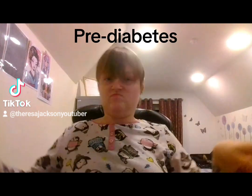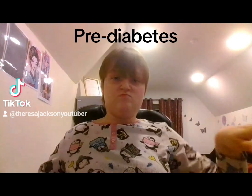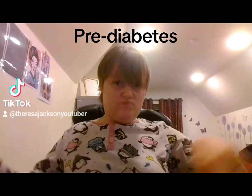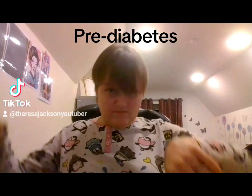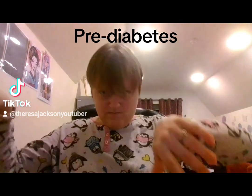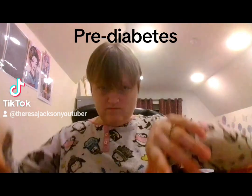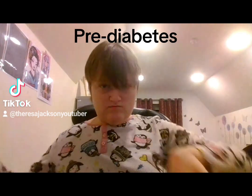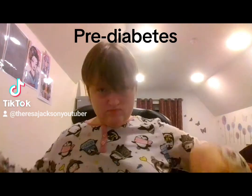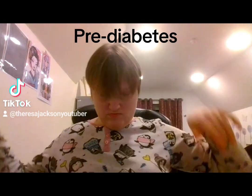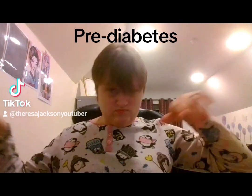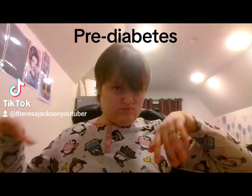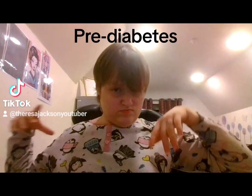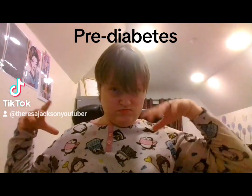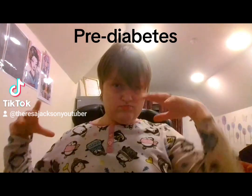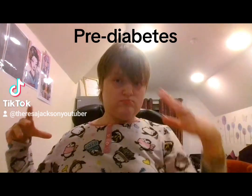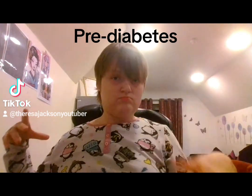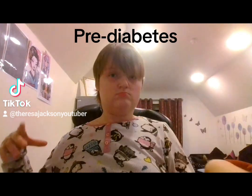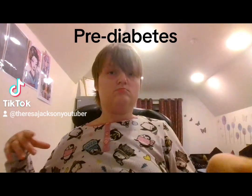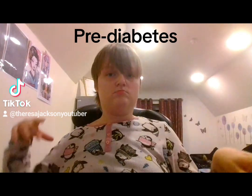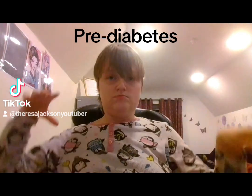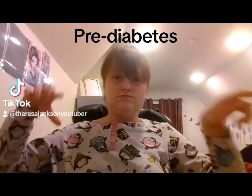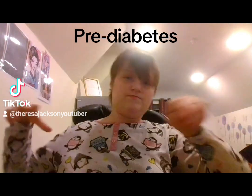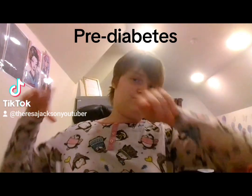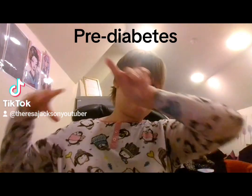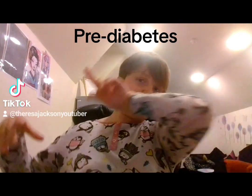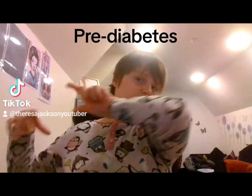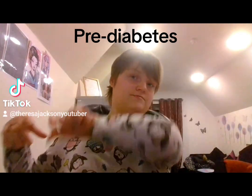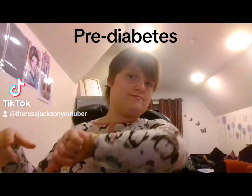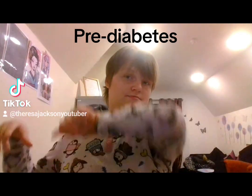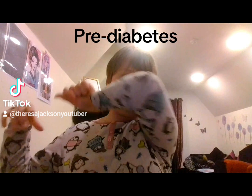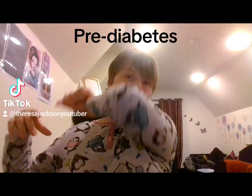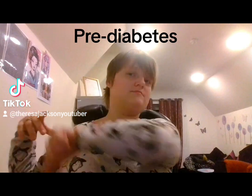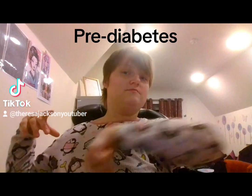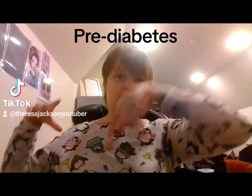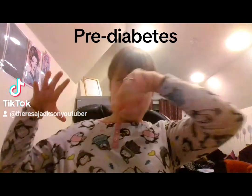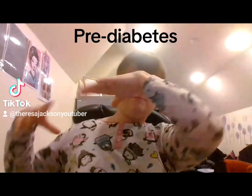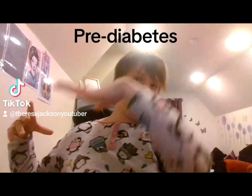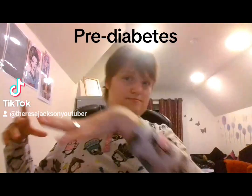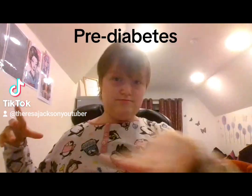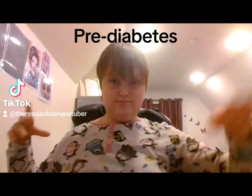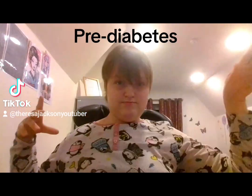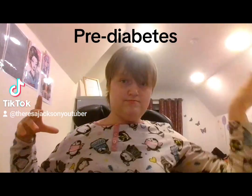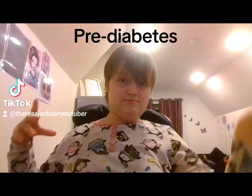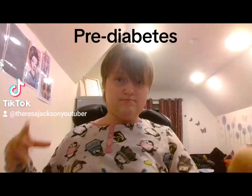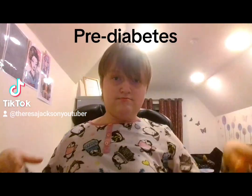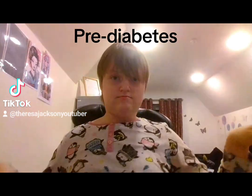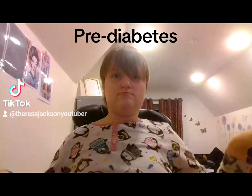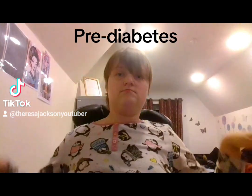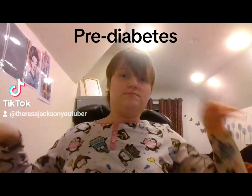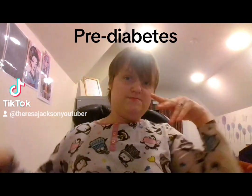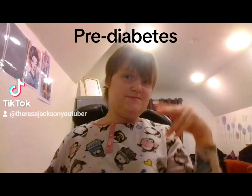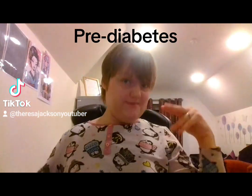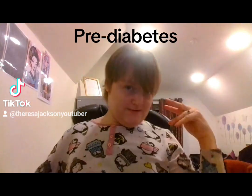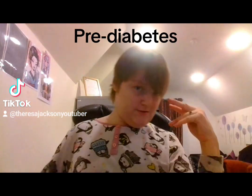itching or thrush, cuts and wounds taking longer to heal, blurred vision,